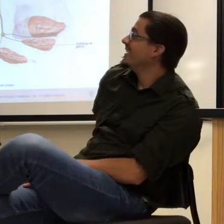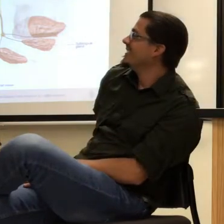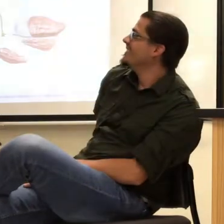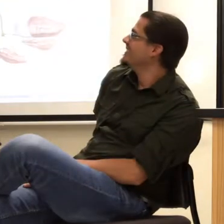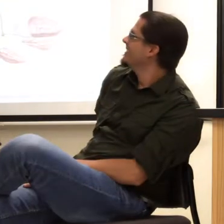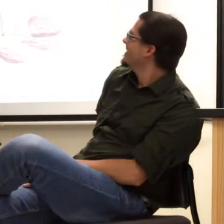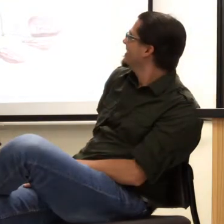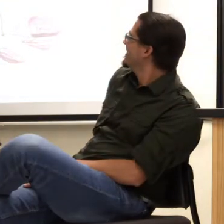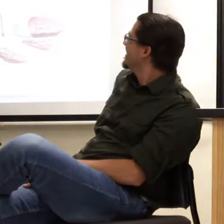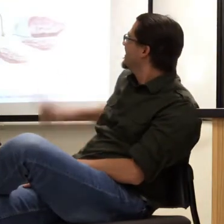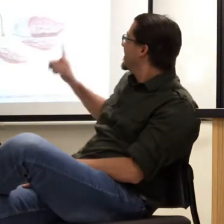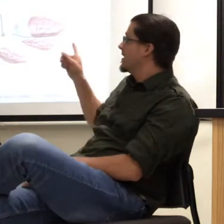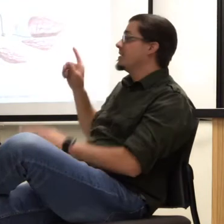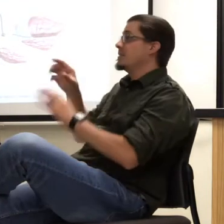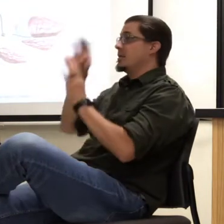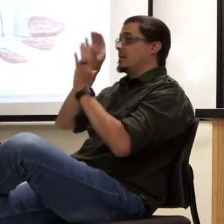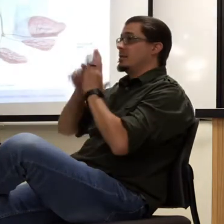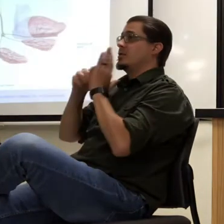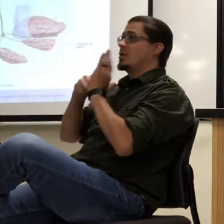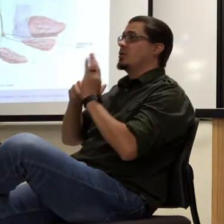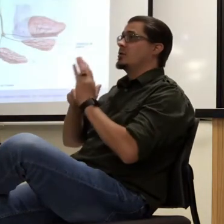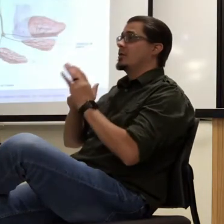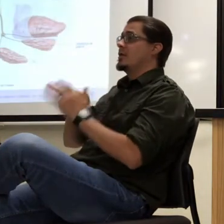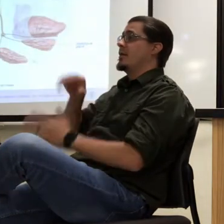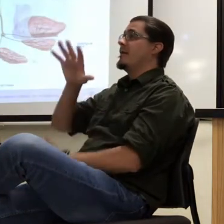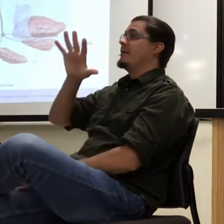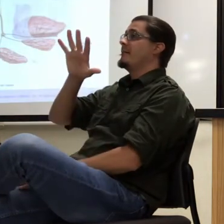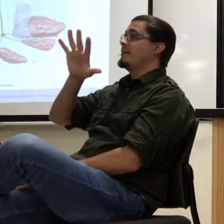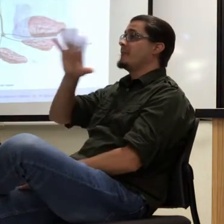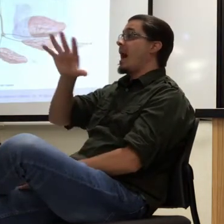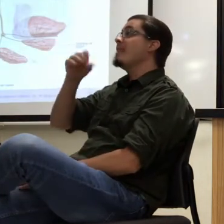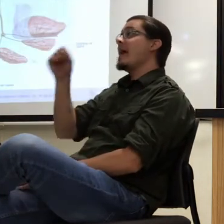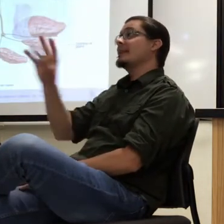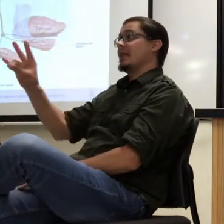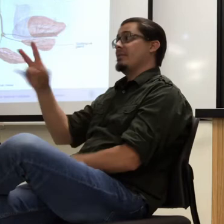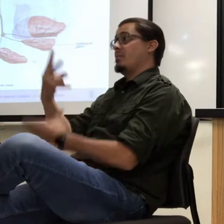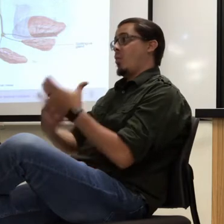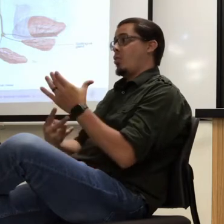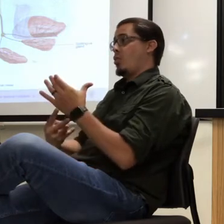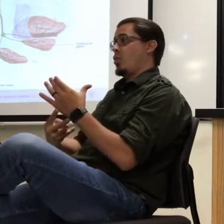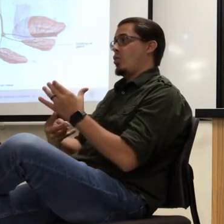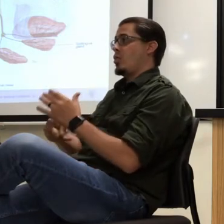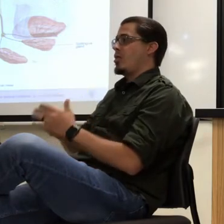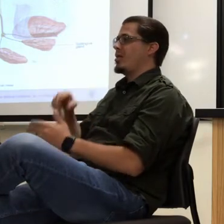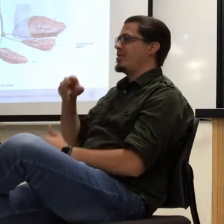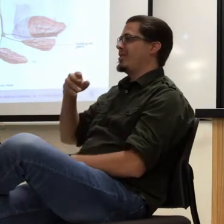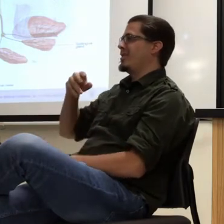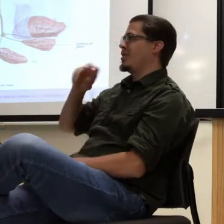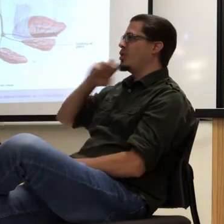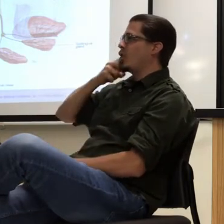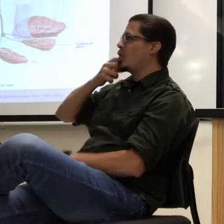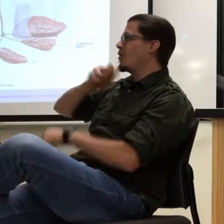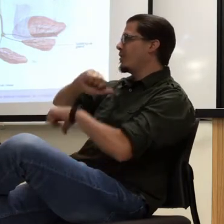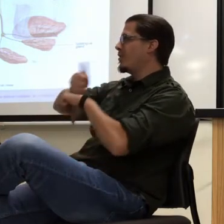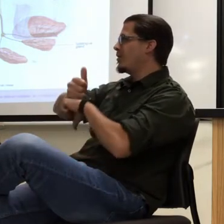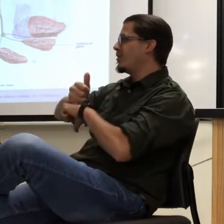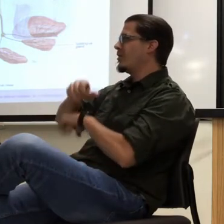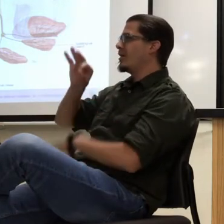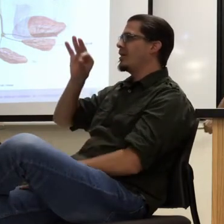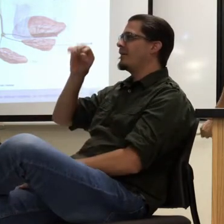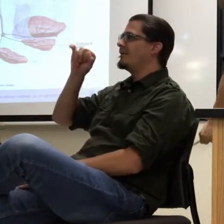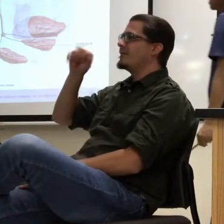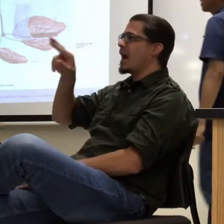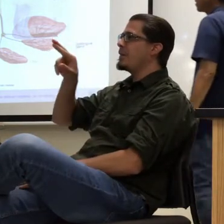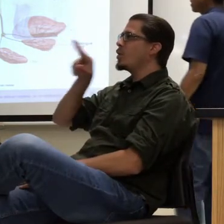This figure actually shows 5 and 7. The neurophysiology, the fibers kind of get